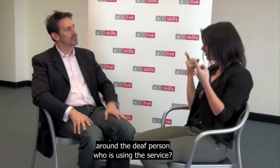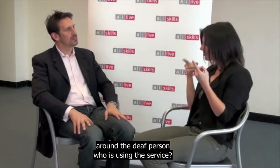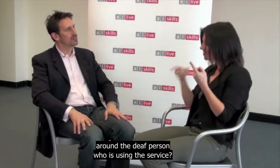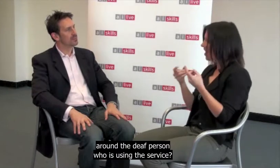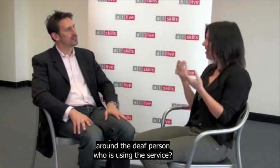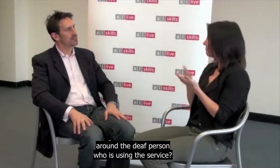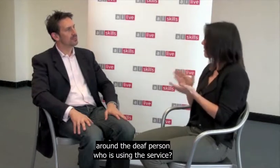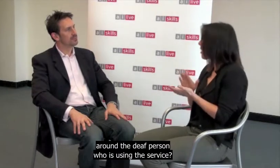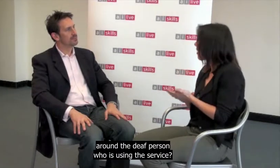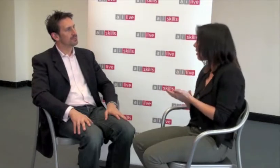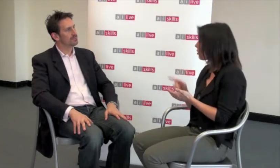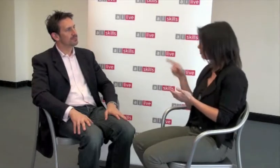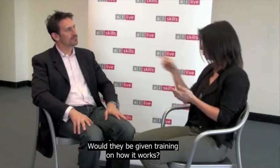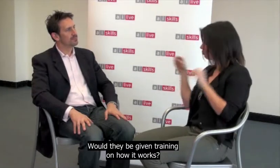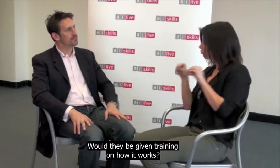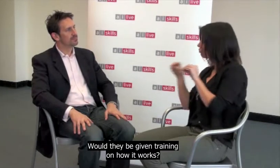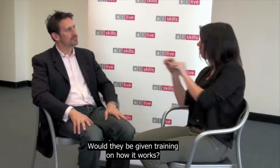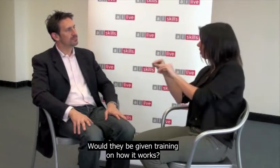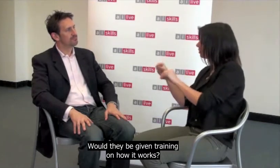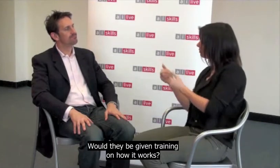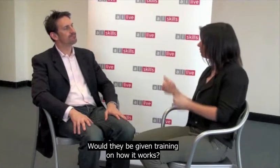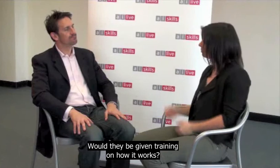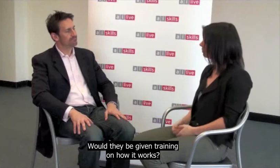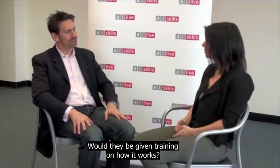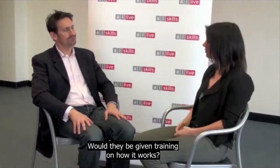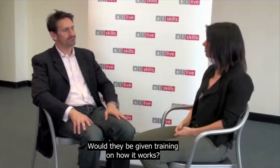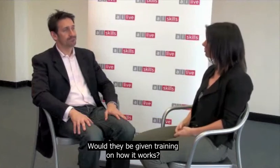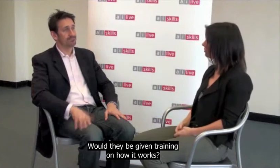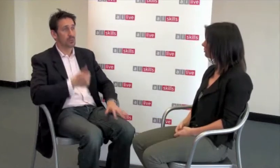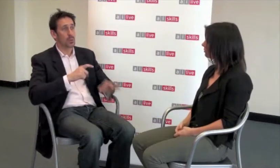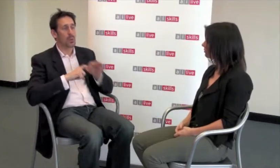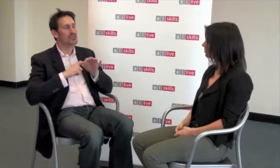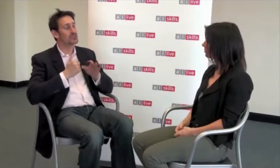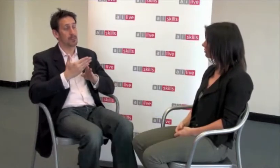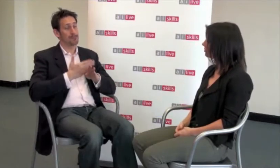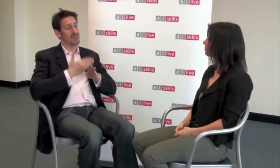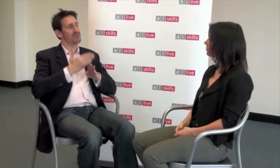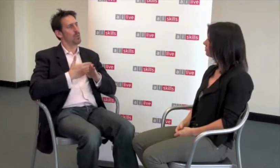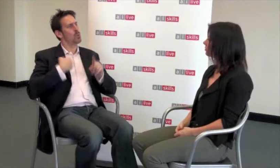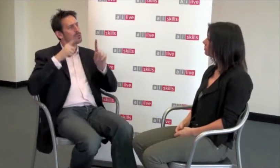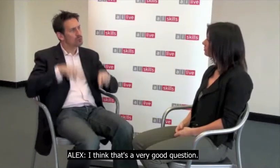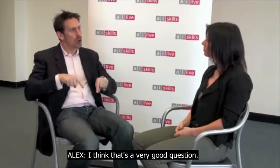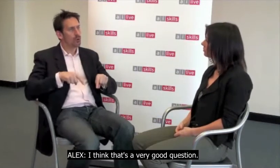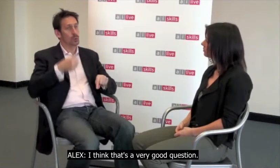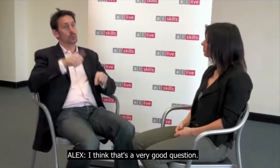using the service? Would they be given training on how it works? I think that's a very good question.